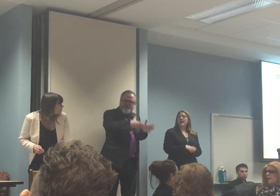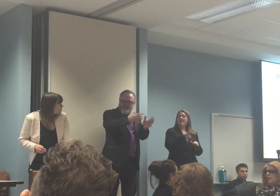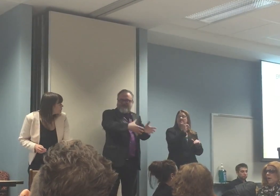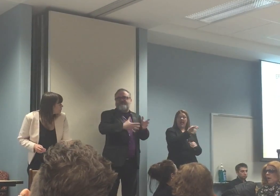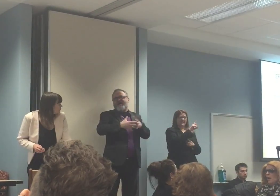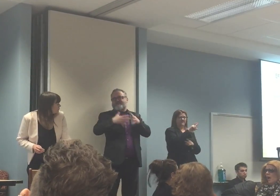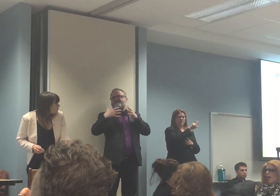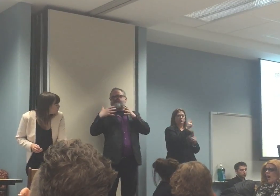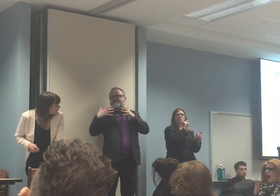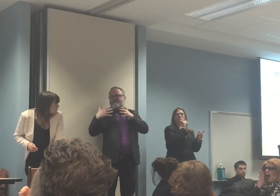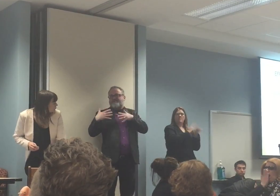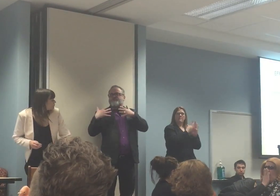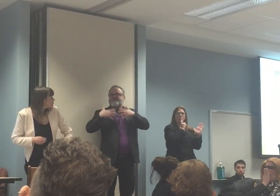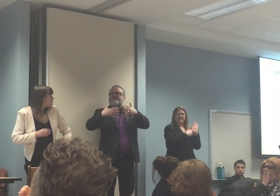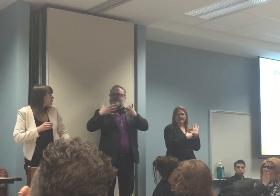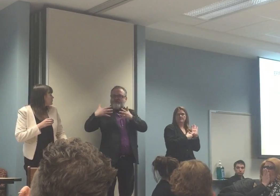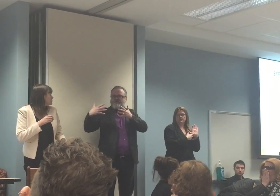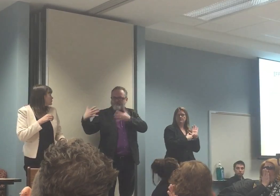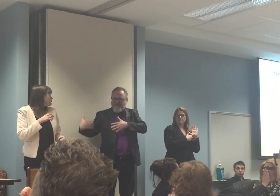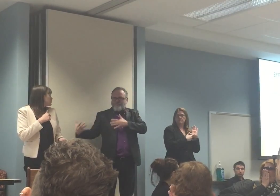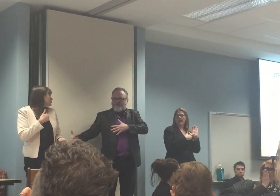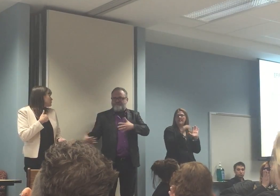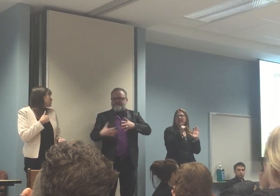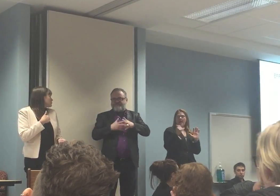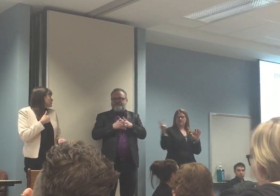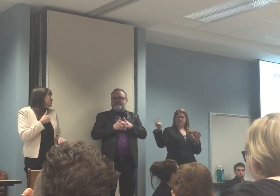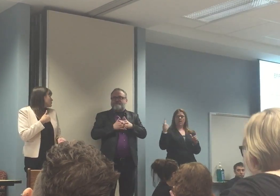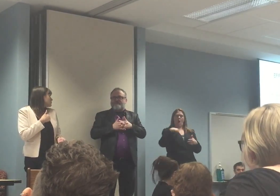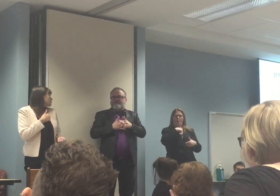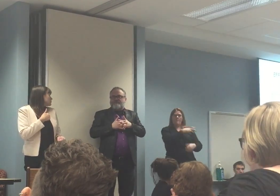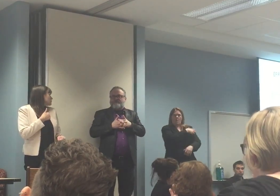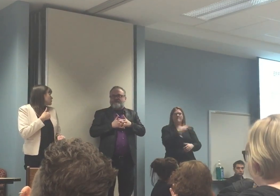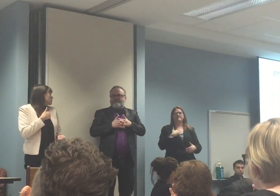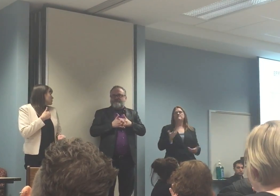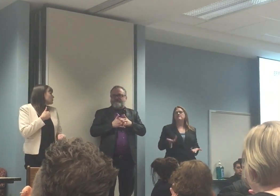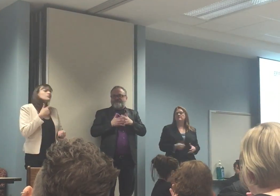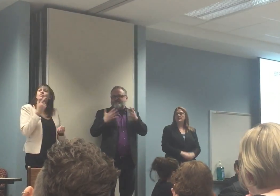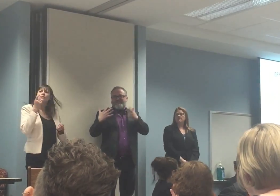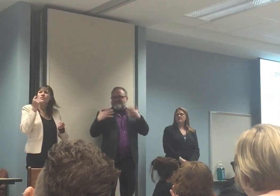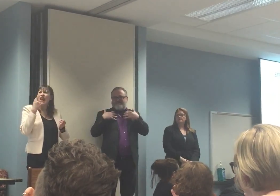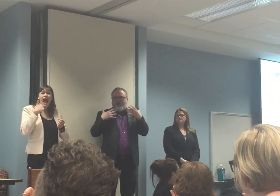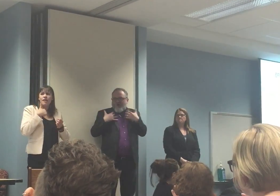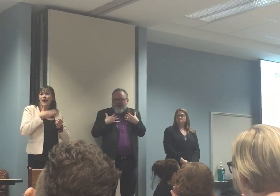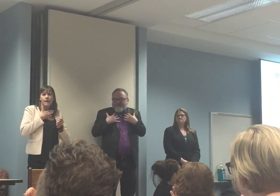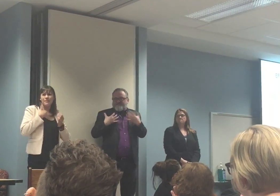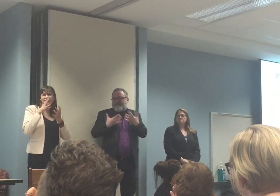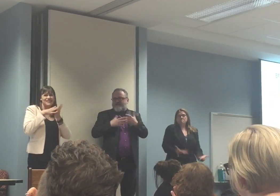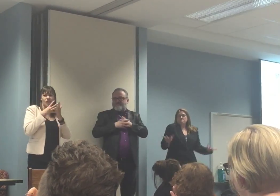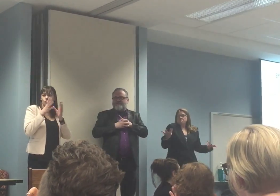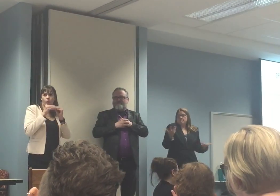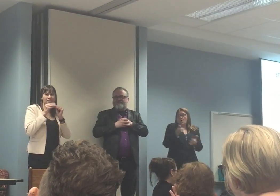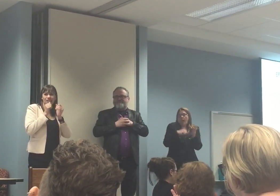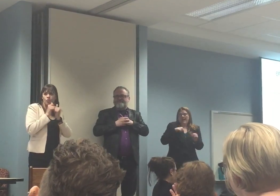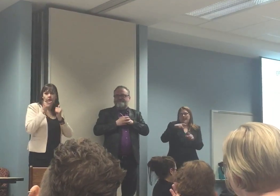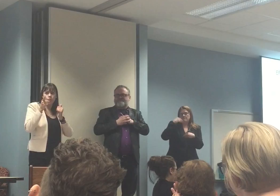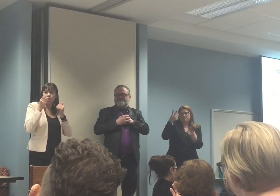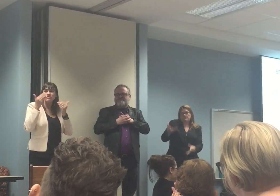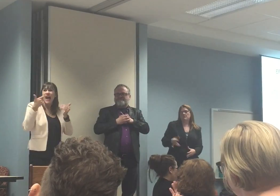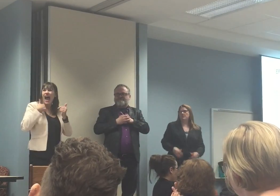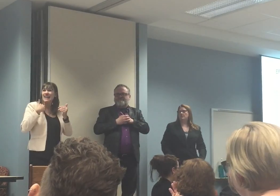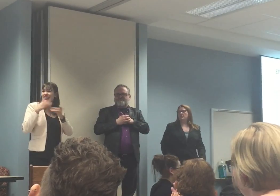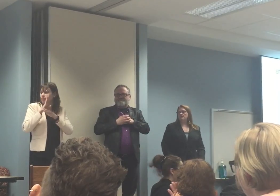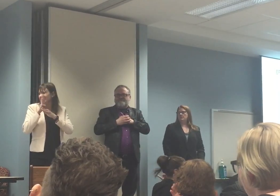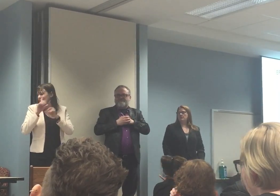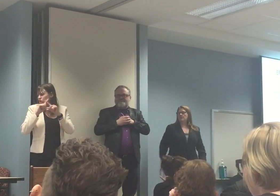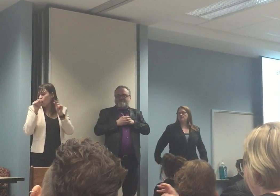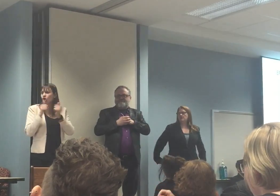that division recognized. That's within the power of the division. That's all I can say. I'm happy to schedule a